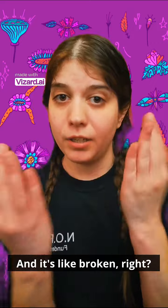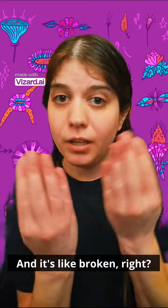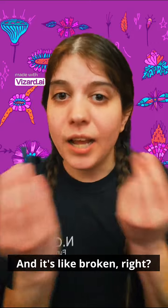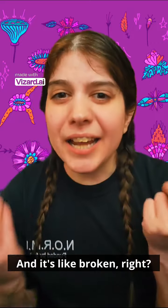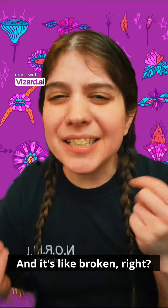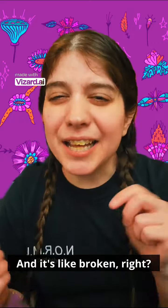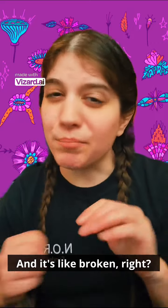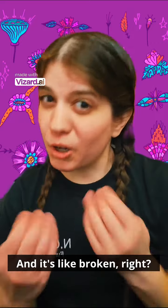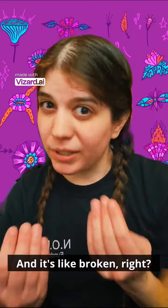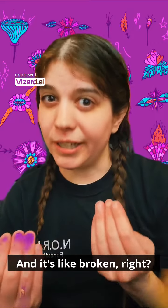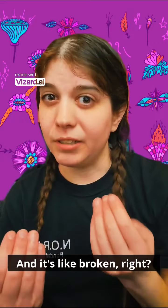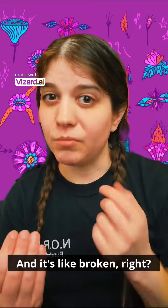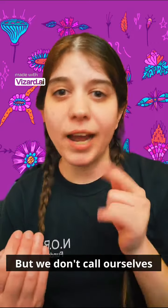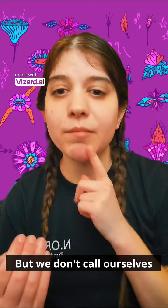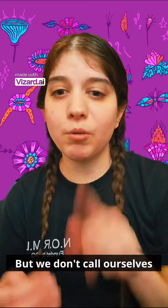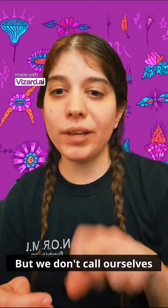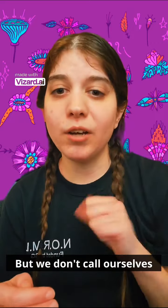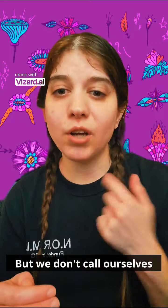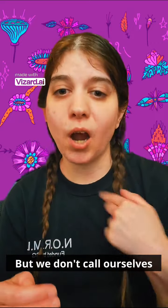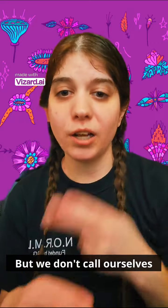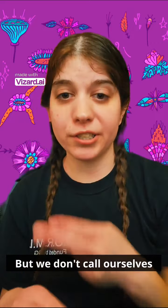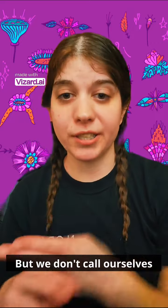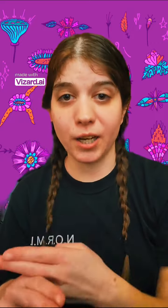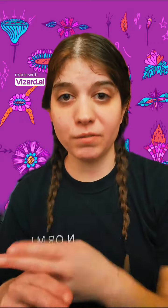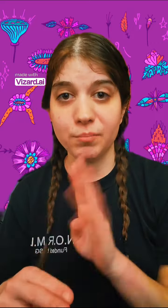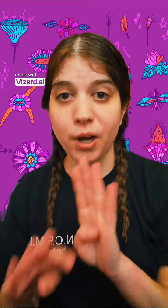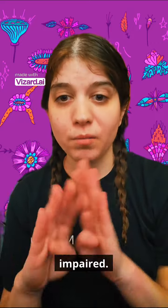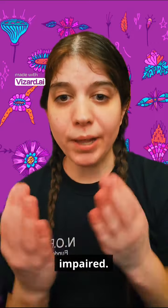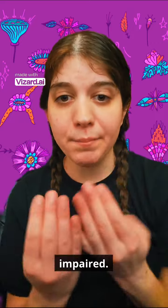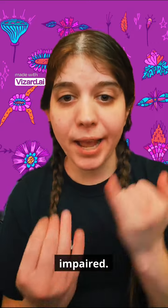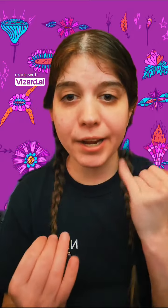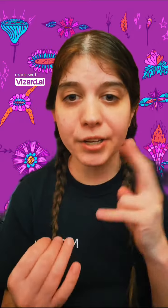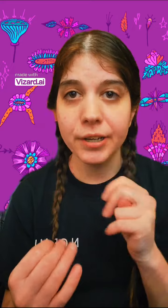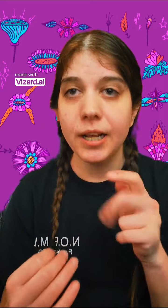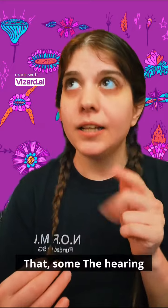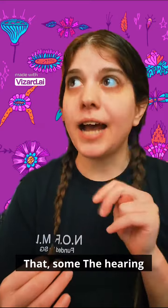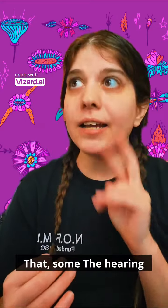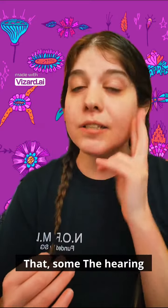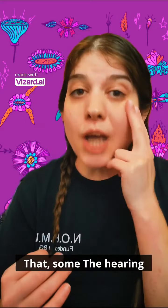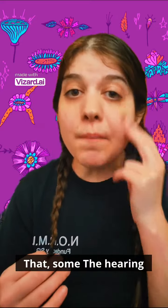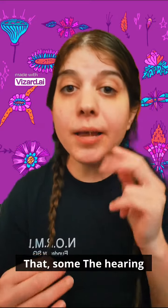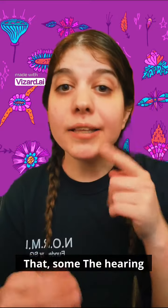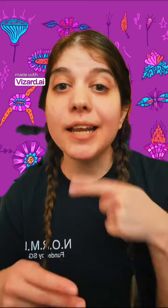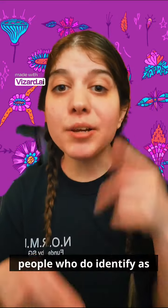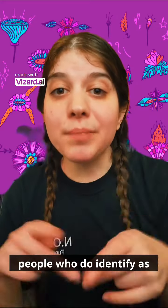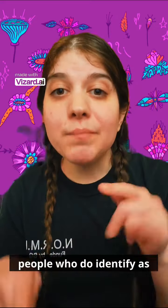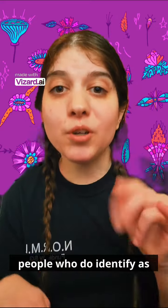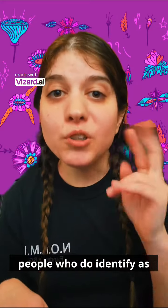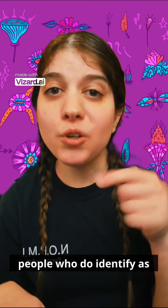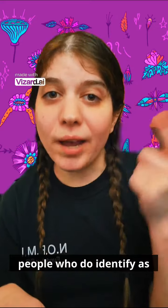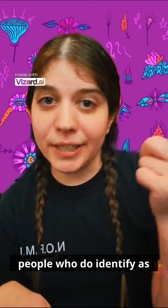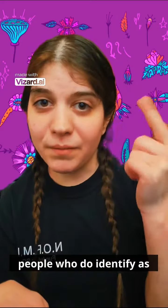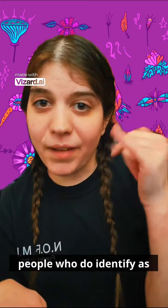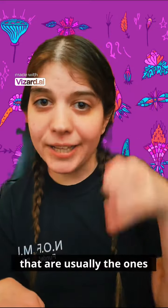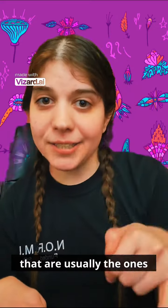And it's like broken, right? But we don't call ourselves impaired. the hearing people who do identify as that